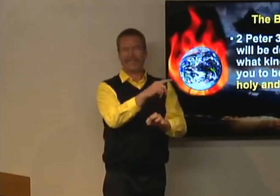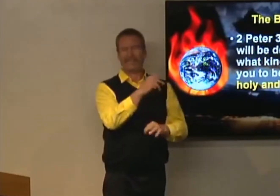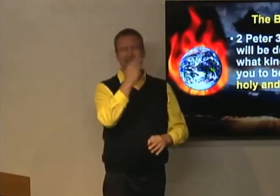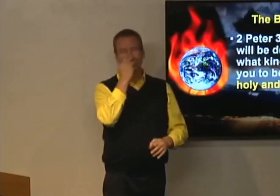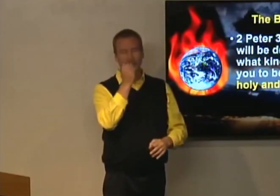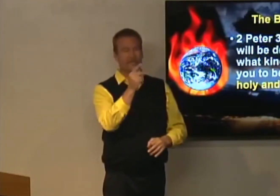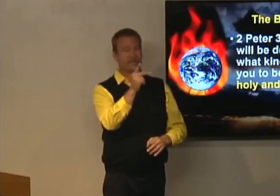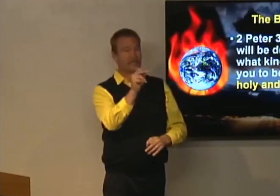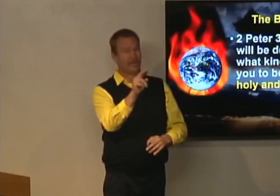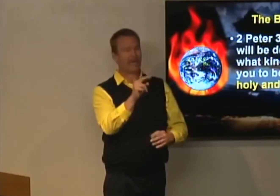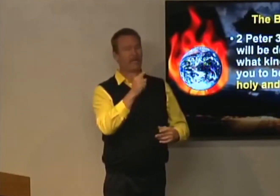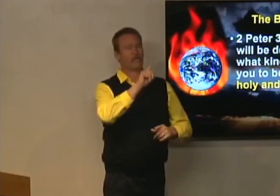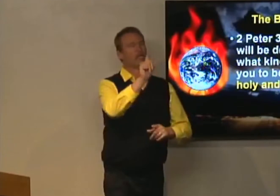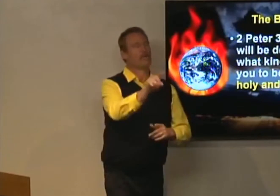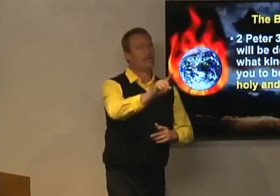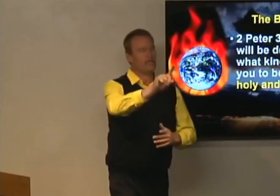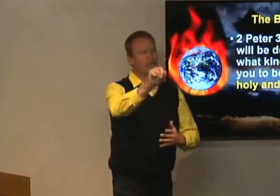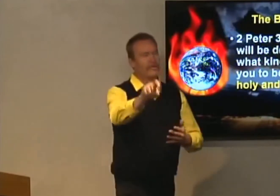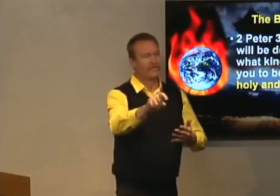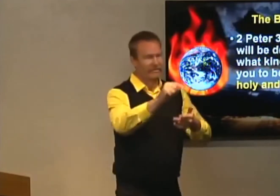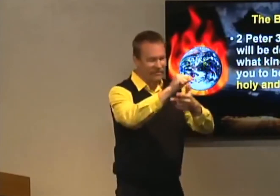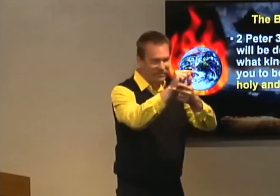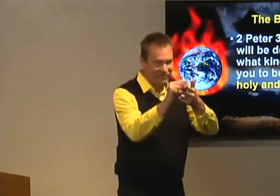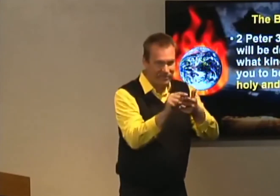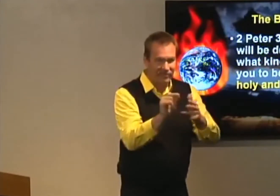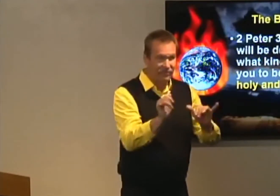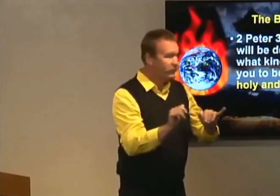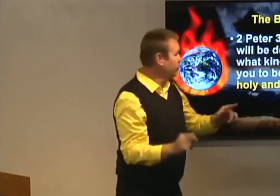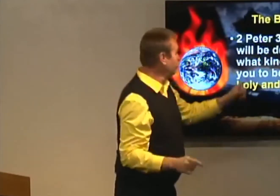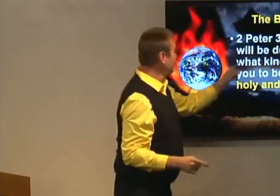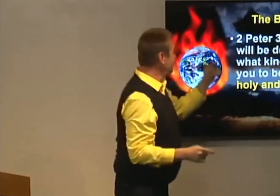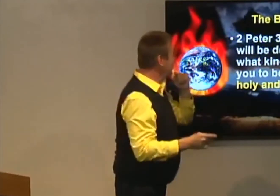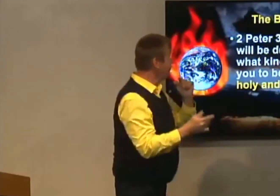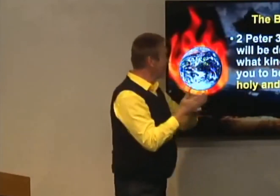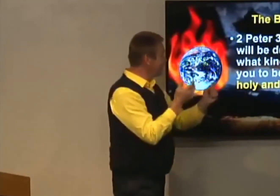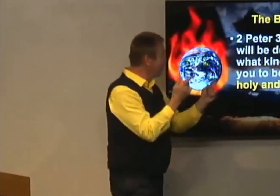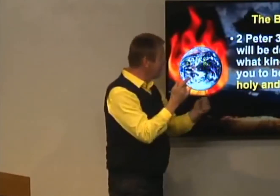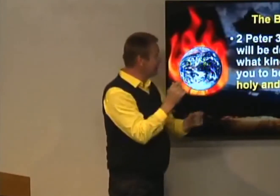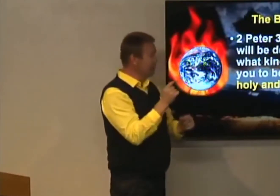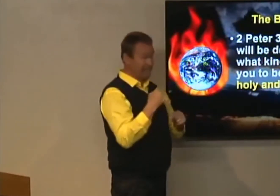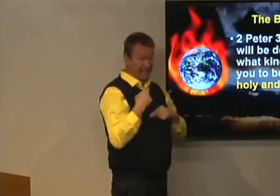Now, an important question, the big question in 2 Peter. It says,